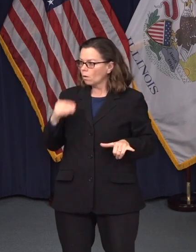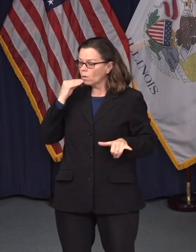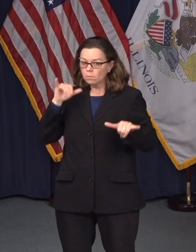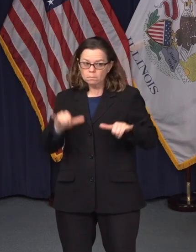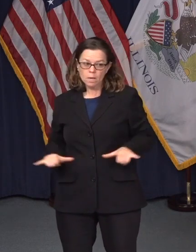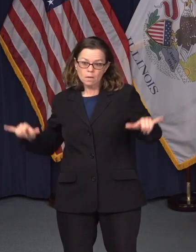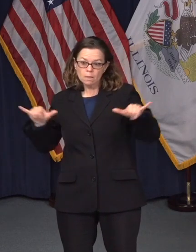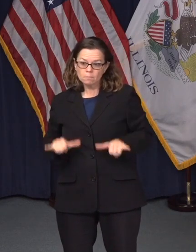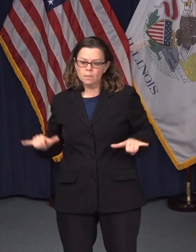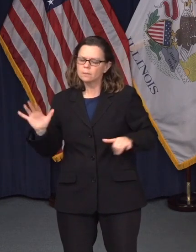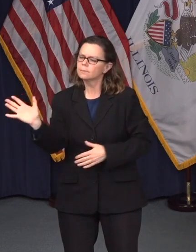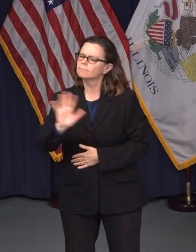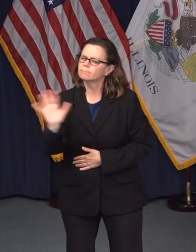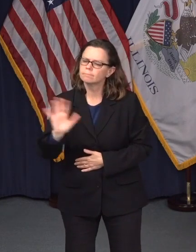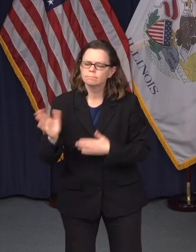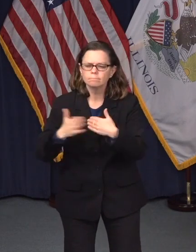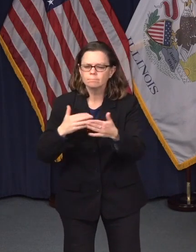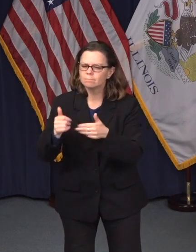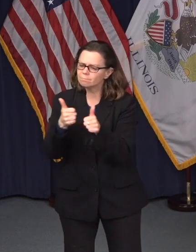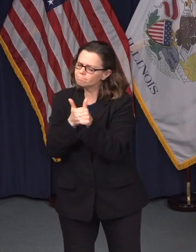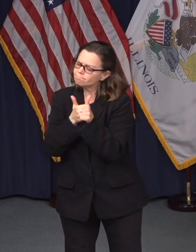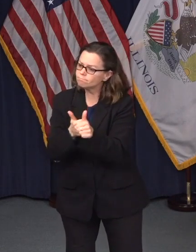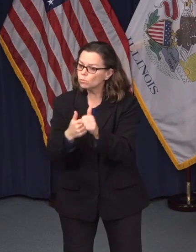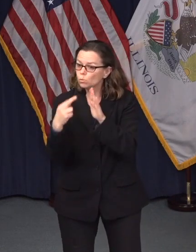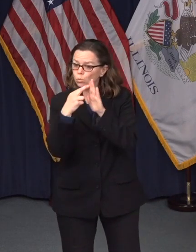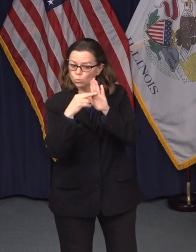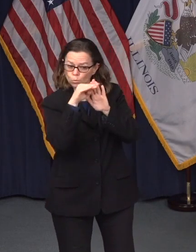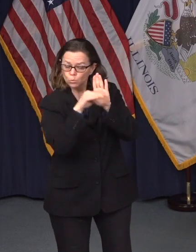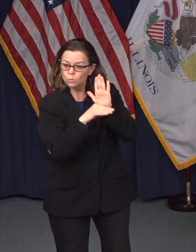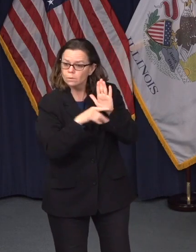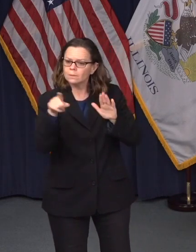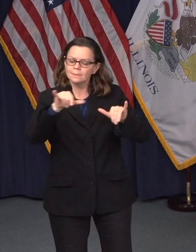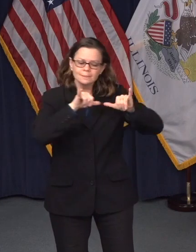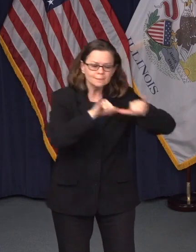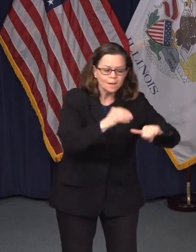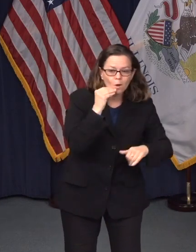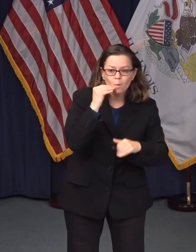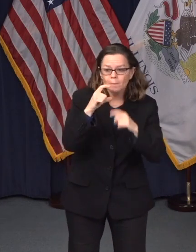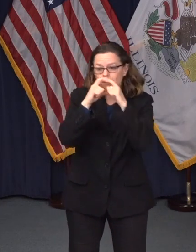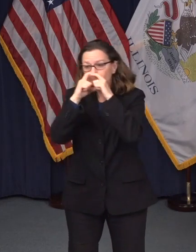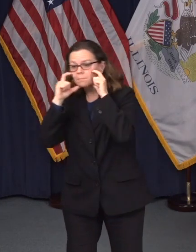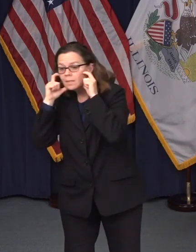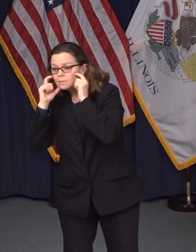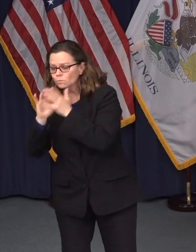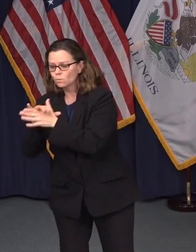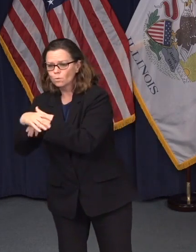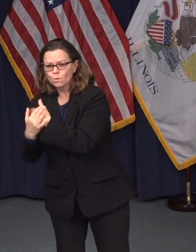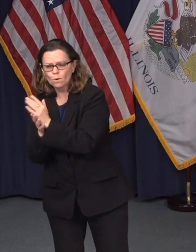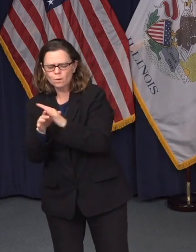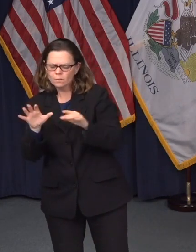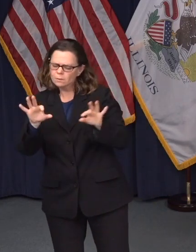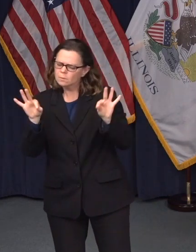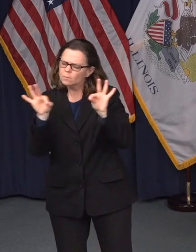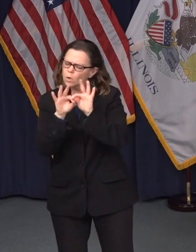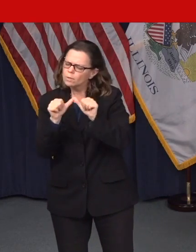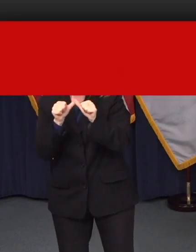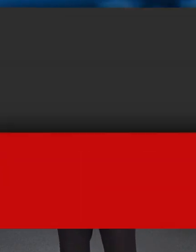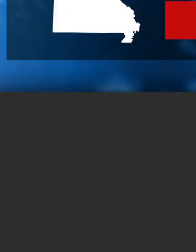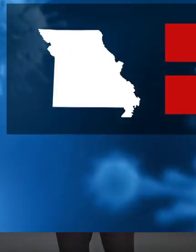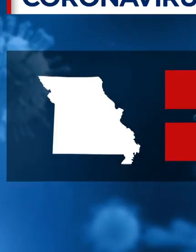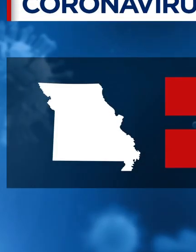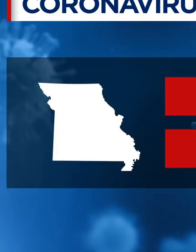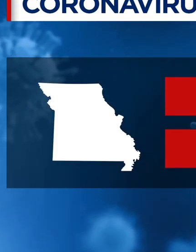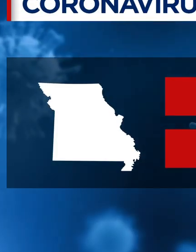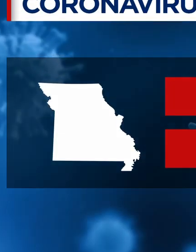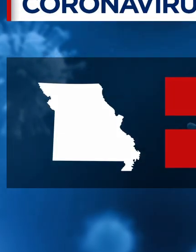home, continue to wash your hands, wear a mask if you go outside. Let's keep up the progress we've made thus far. Tonight, the